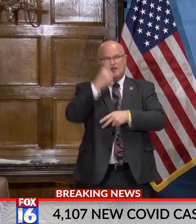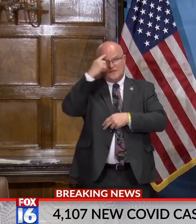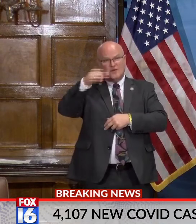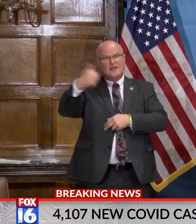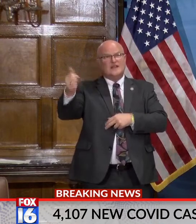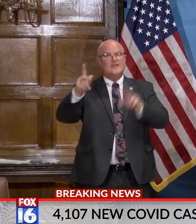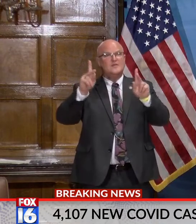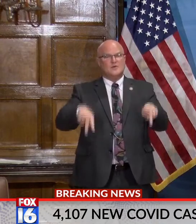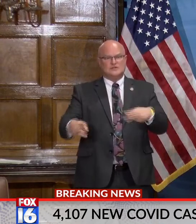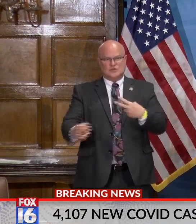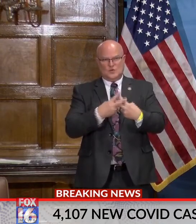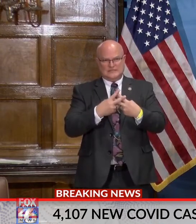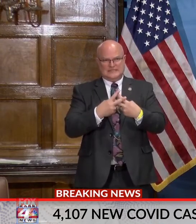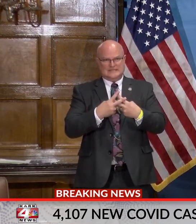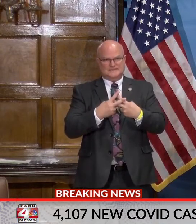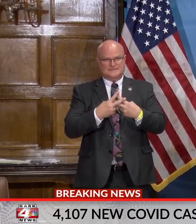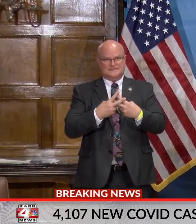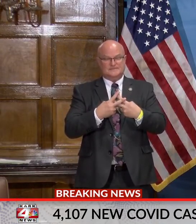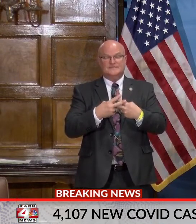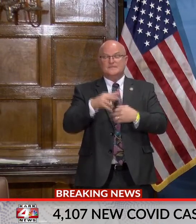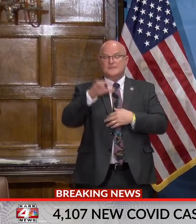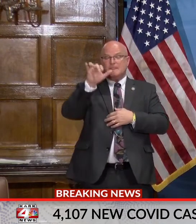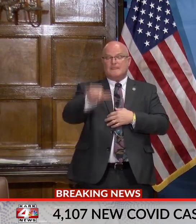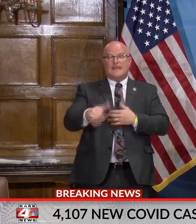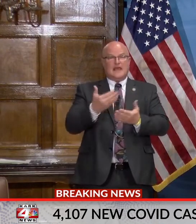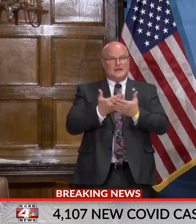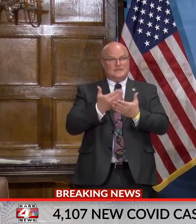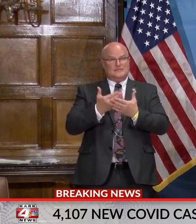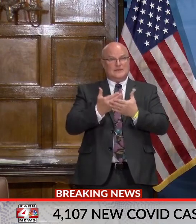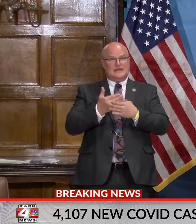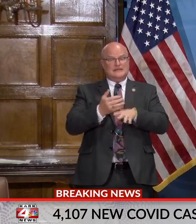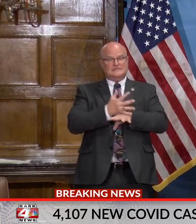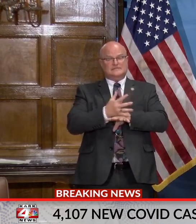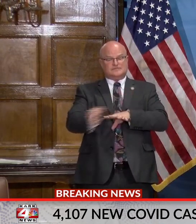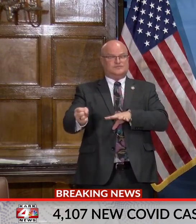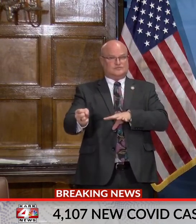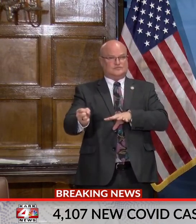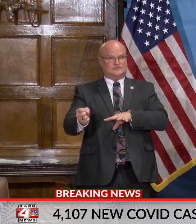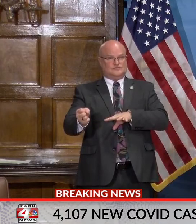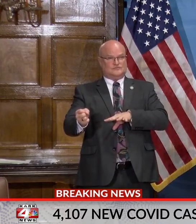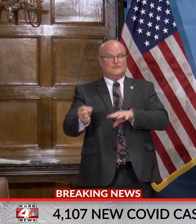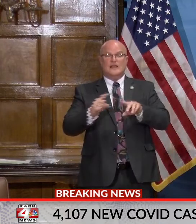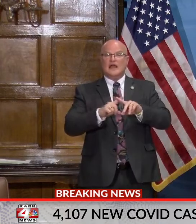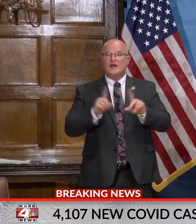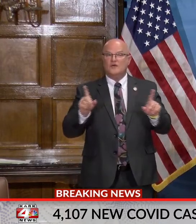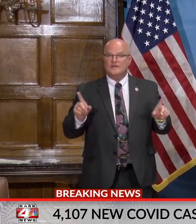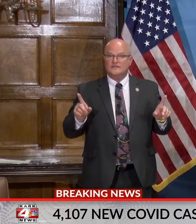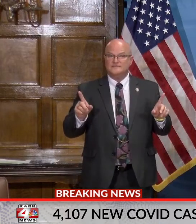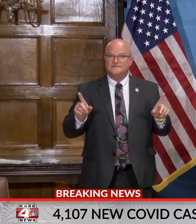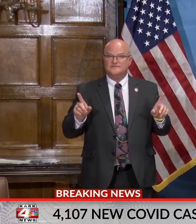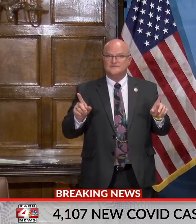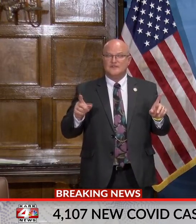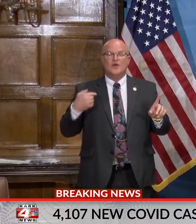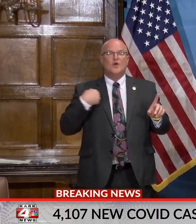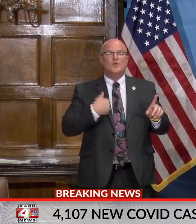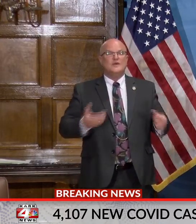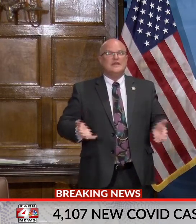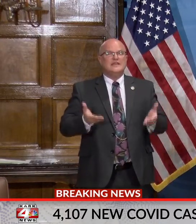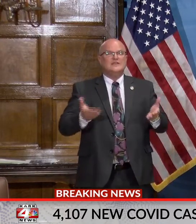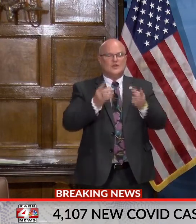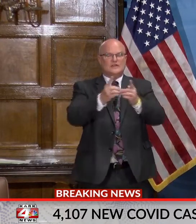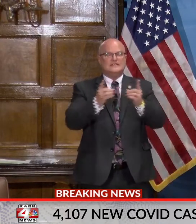was subject to quarantine. Those funds have been depleted at this point. However, we would encourage districts